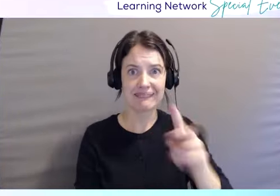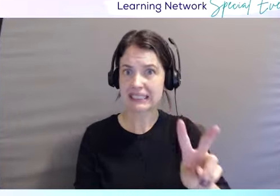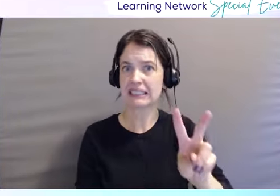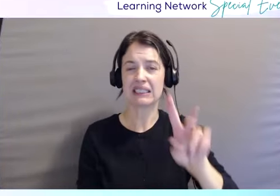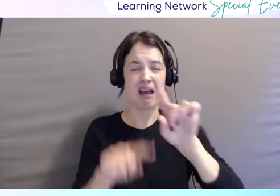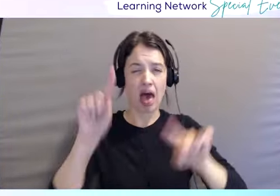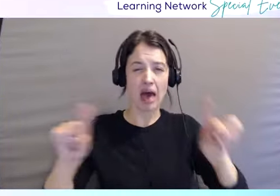seen